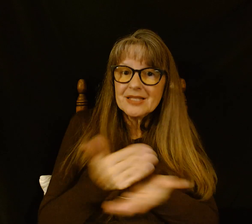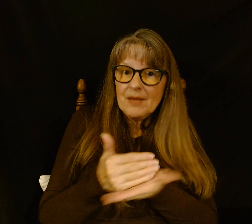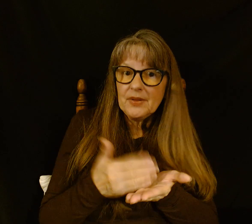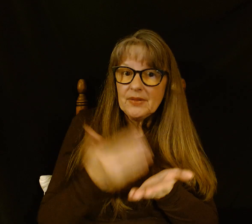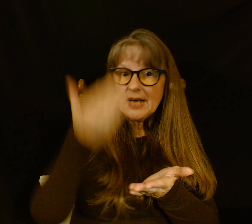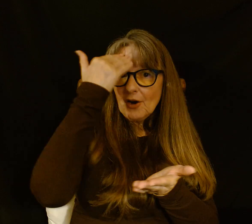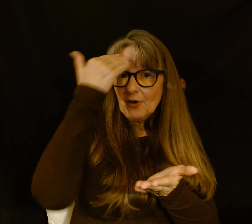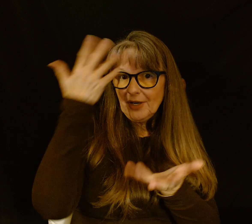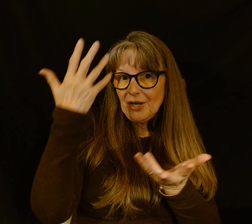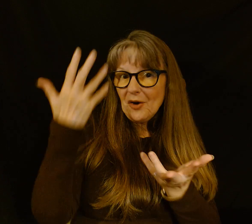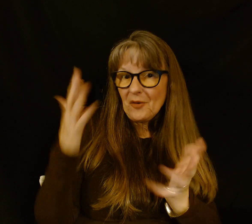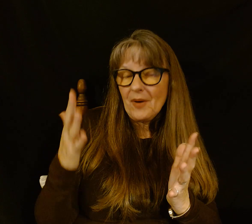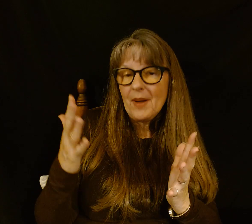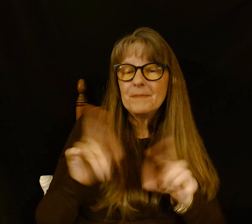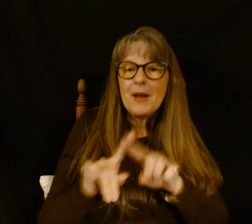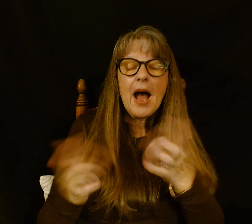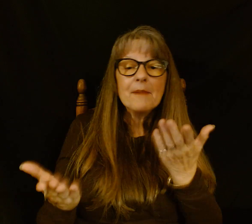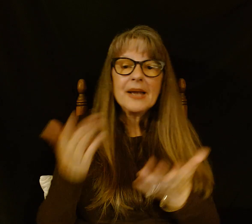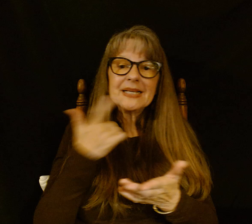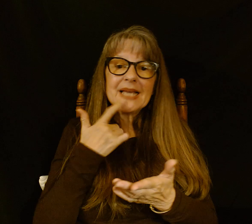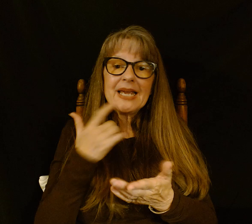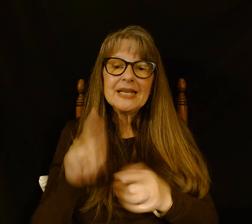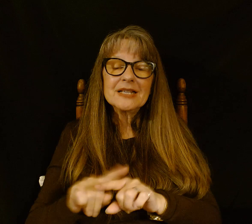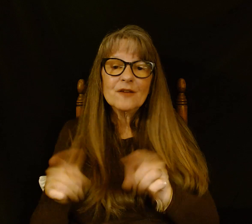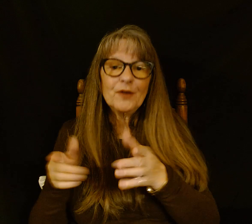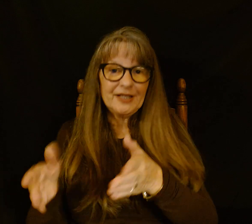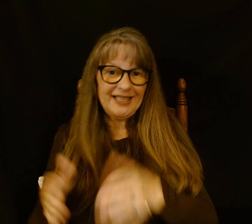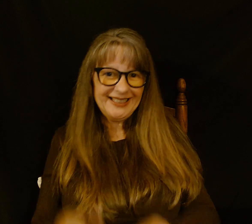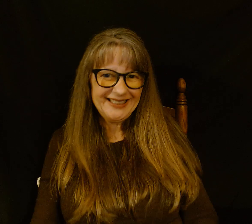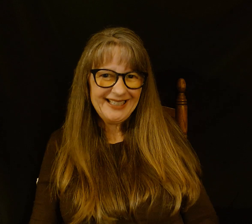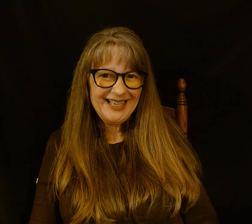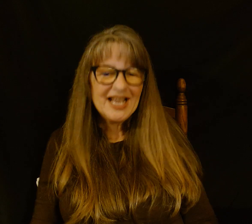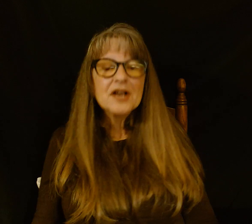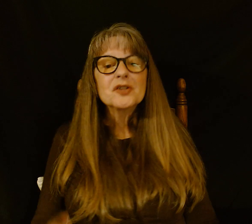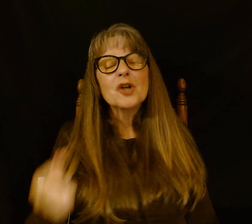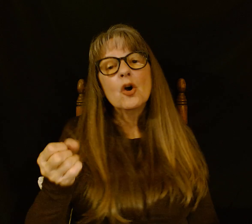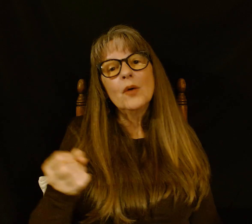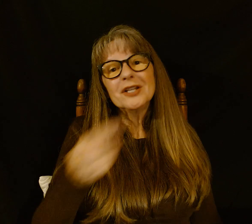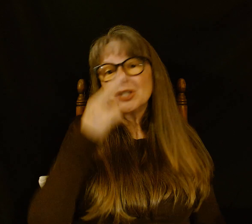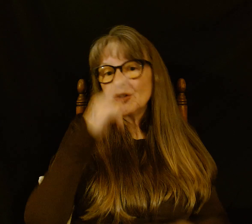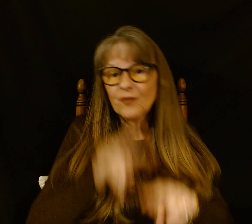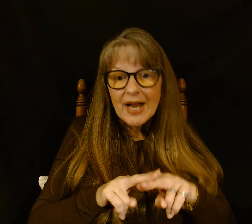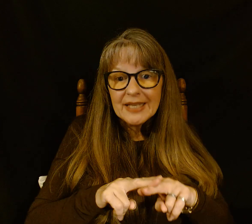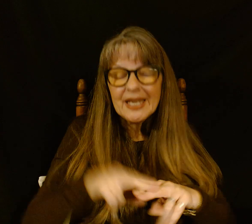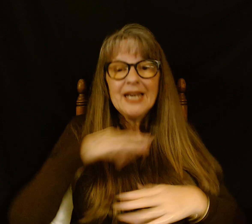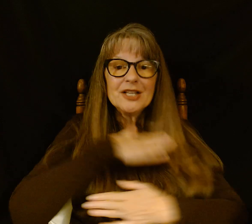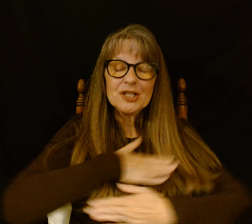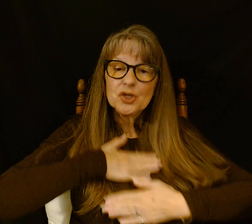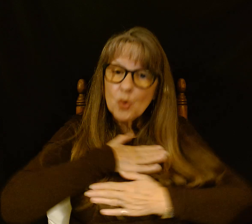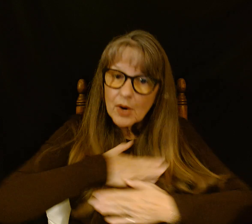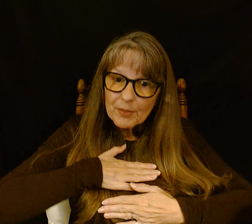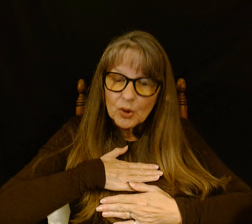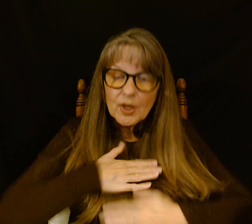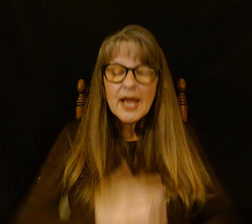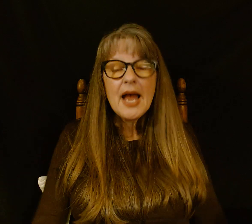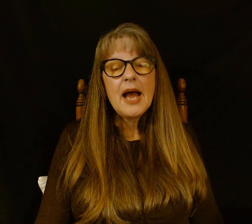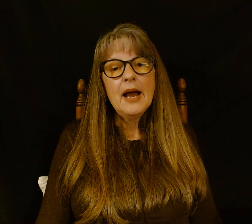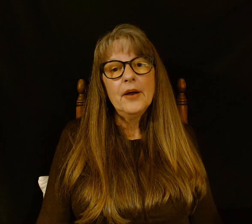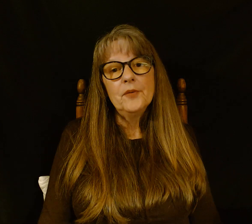something that I already know, but I may say differently. So it's just fun and it's enjoyable.